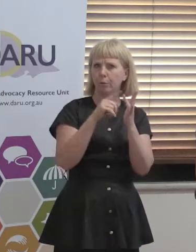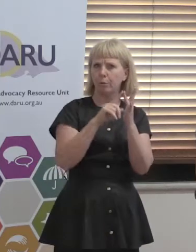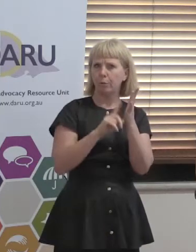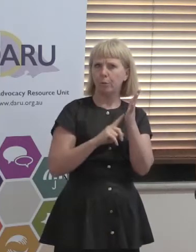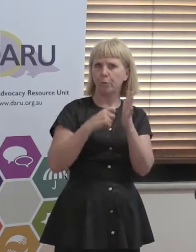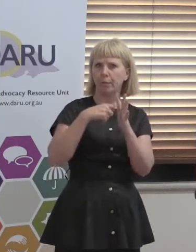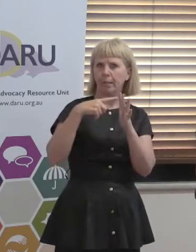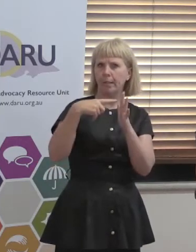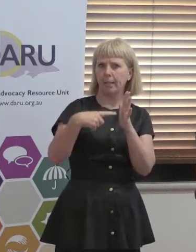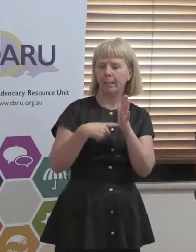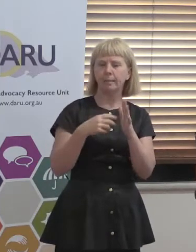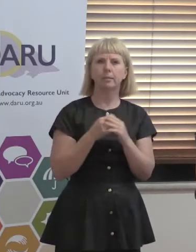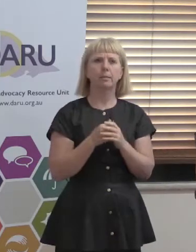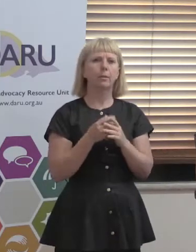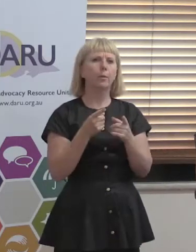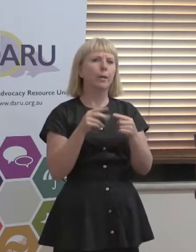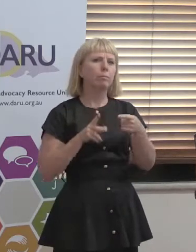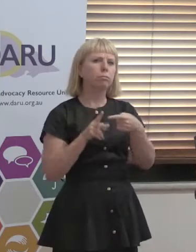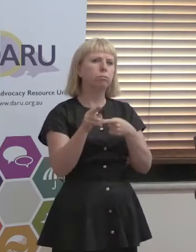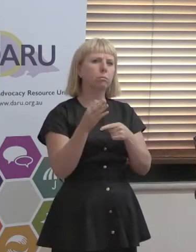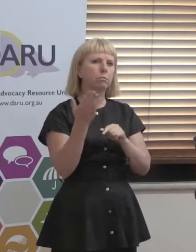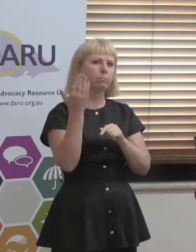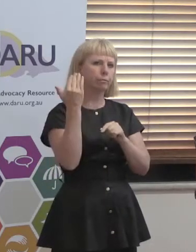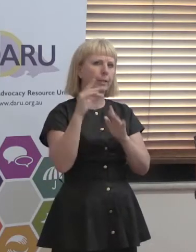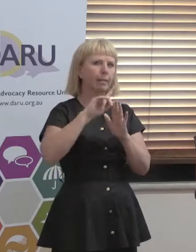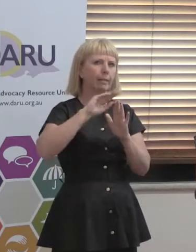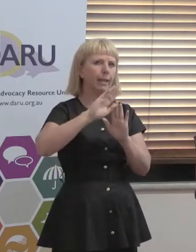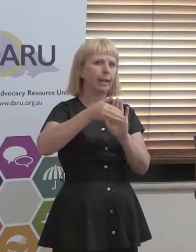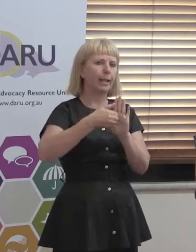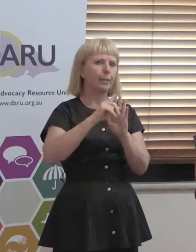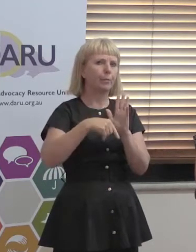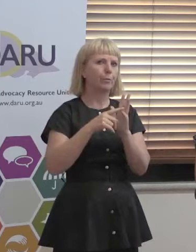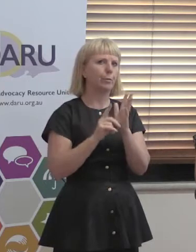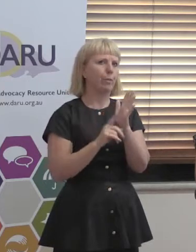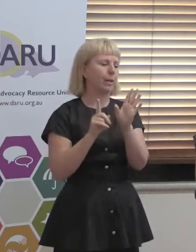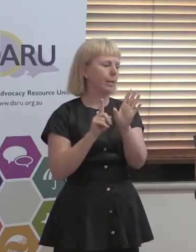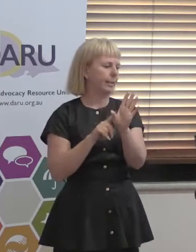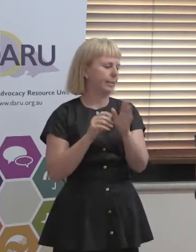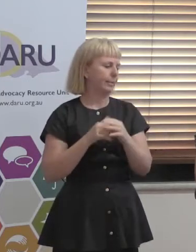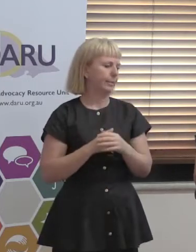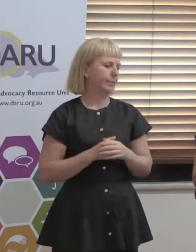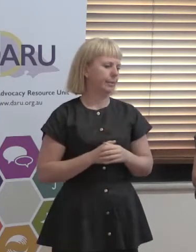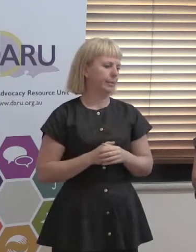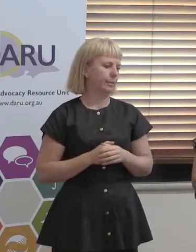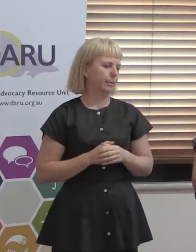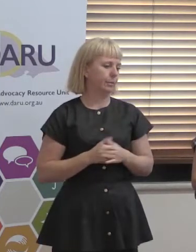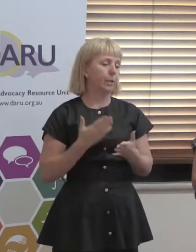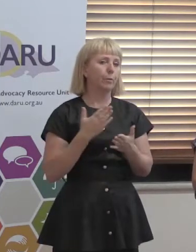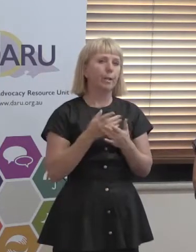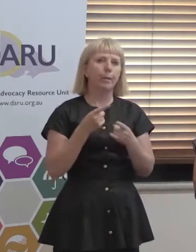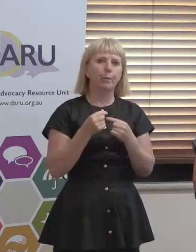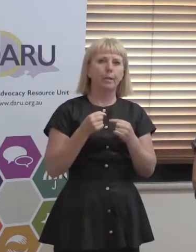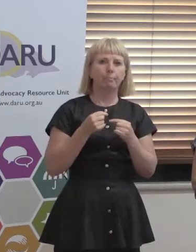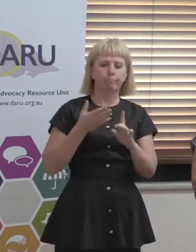we launched the end of July, and pretty much we've been focused on developing